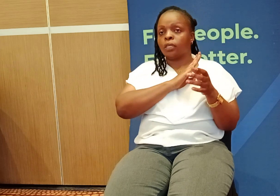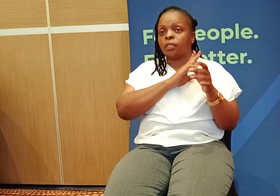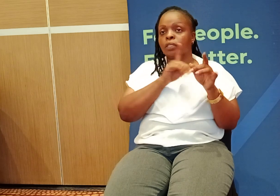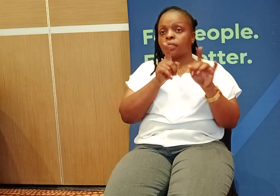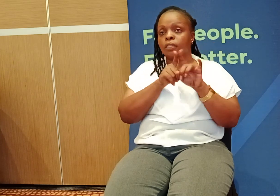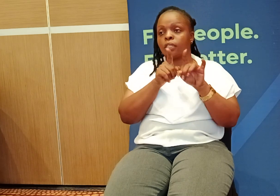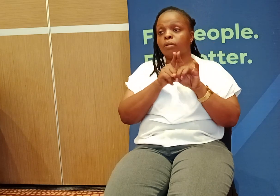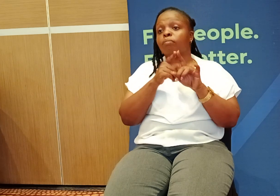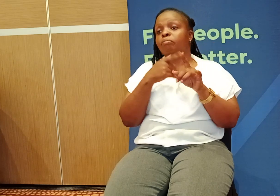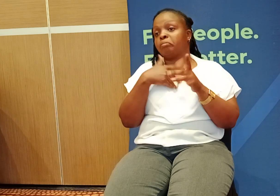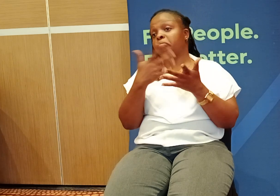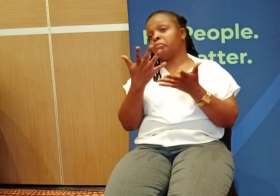thunder from you. Where is Edgar?